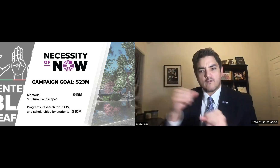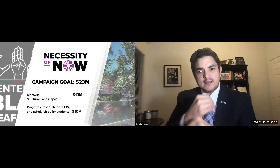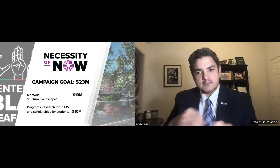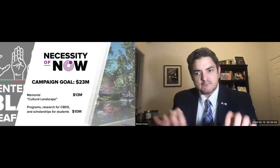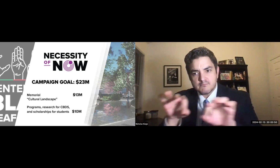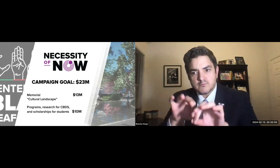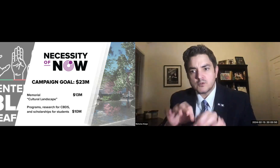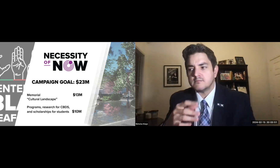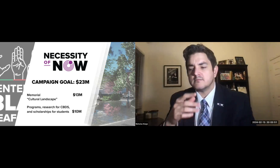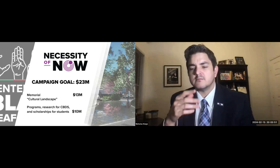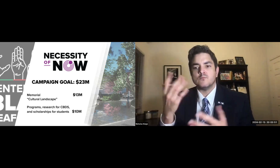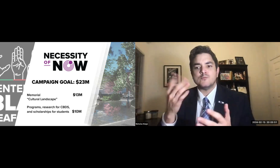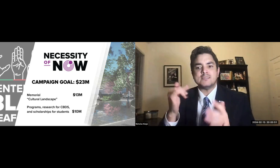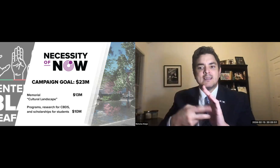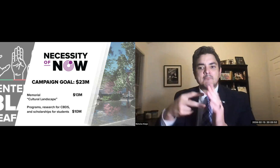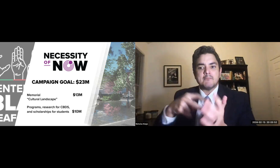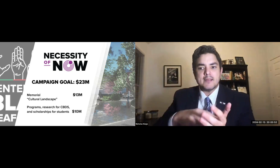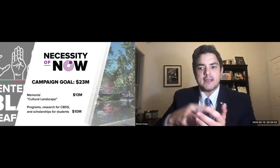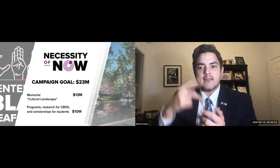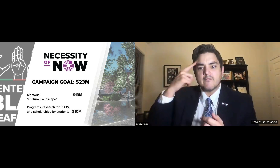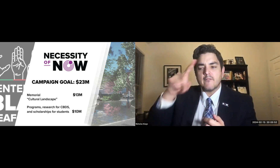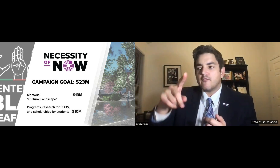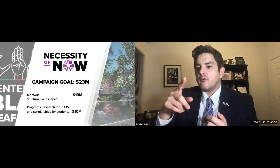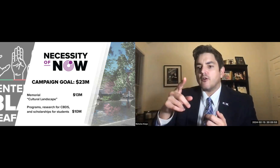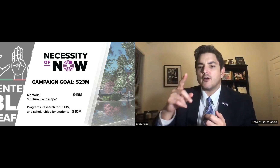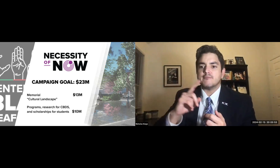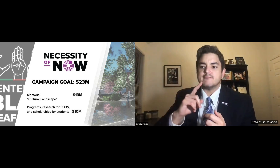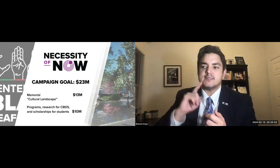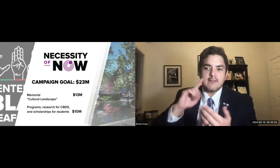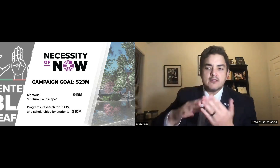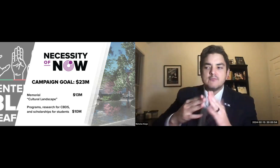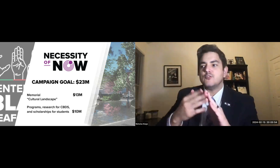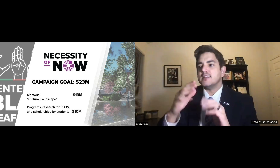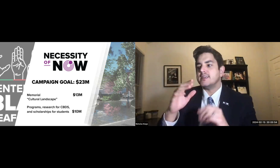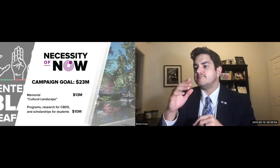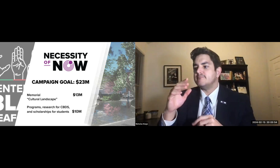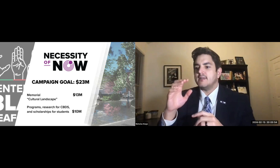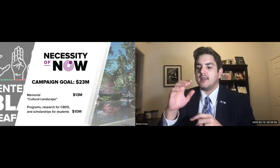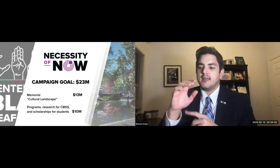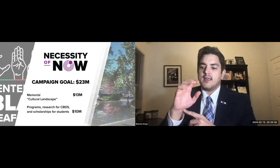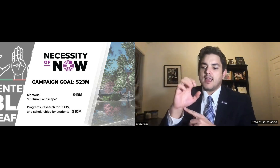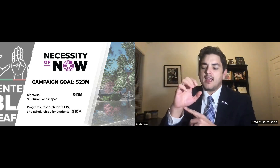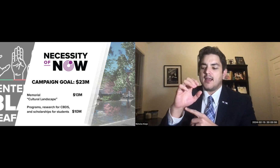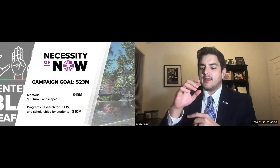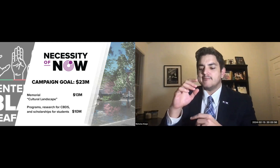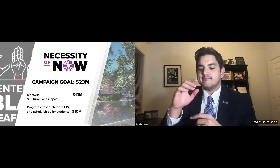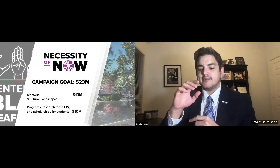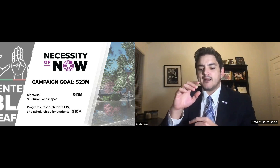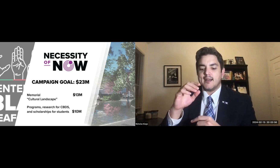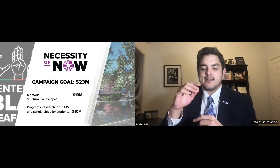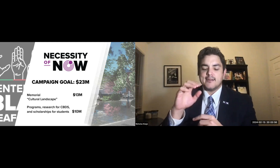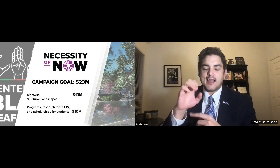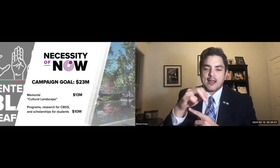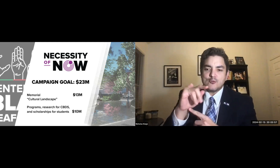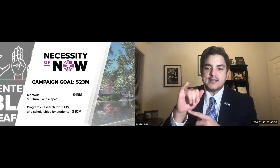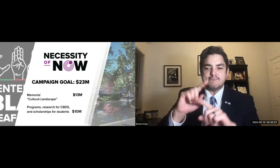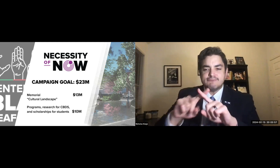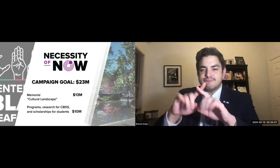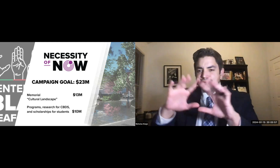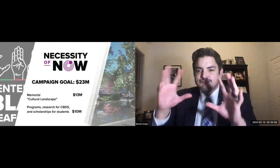about who Louise B. Miller was and why her fight was so important. So again,